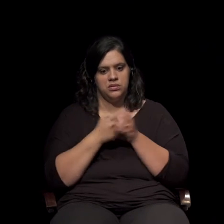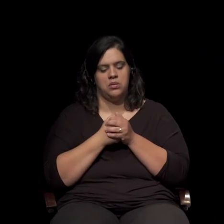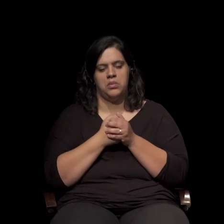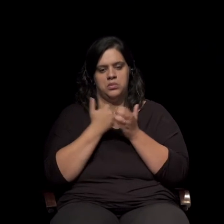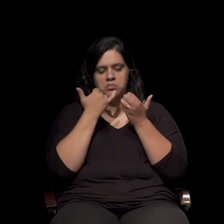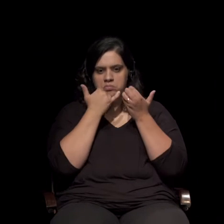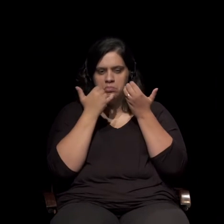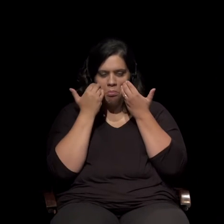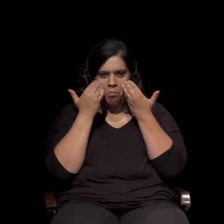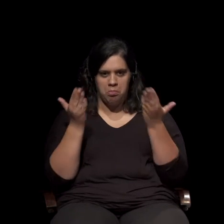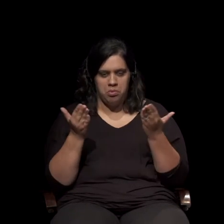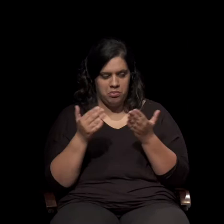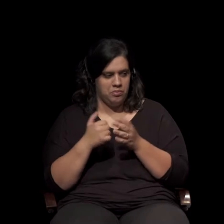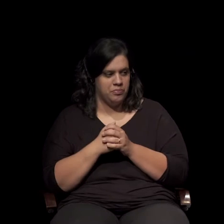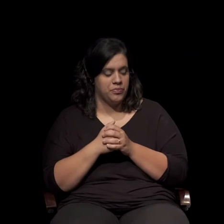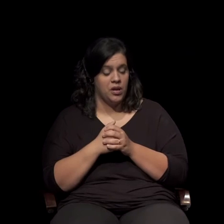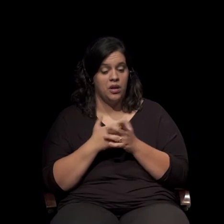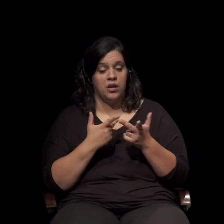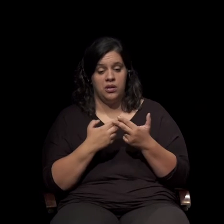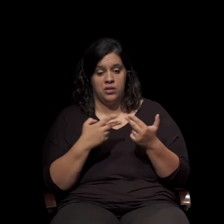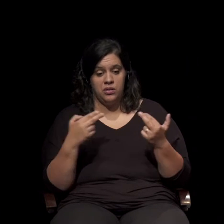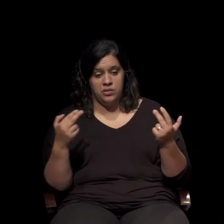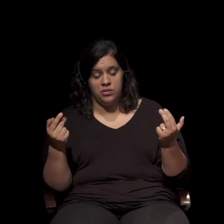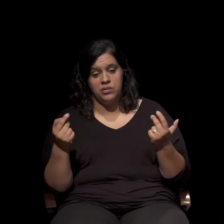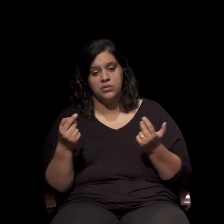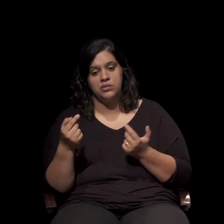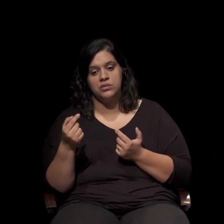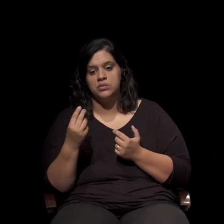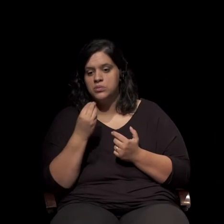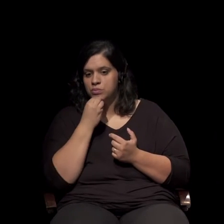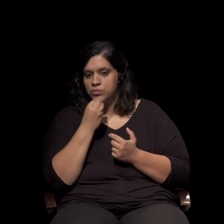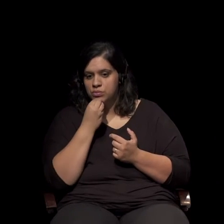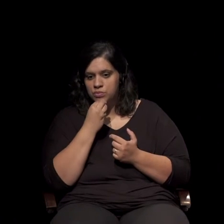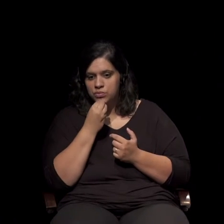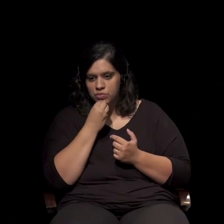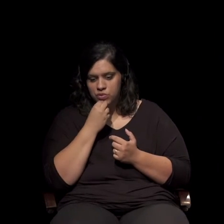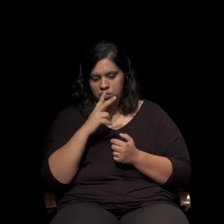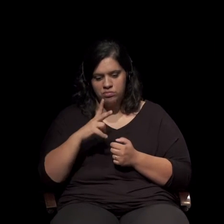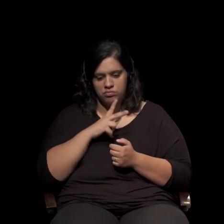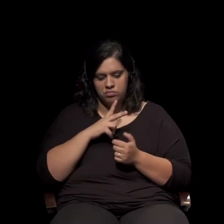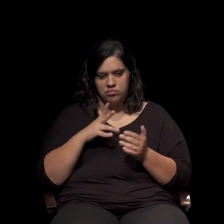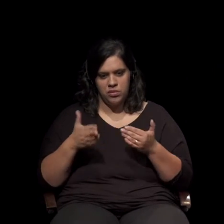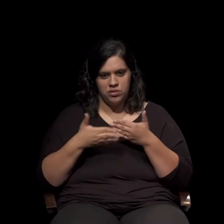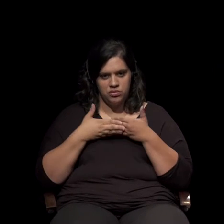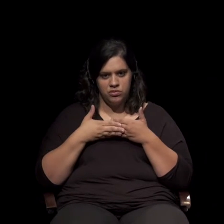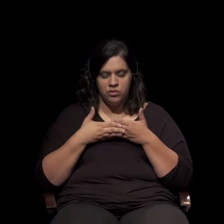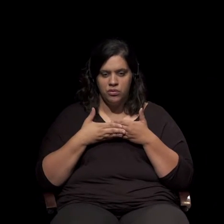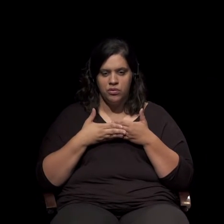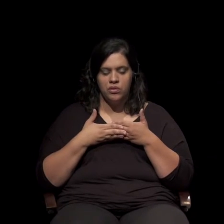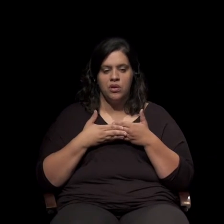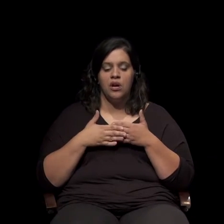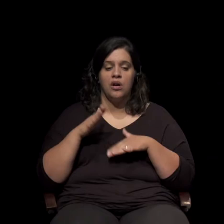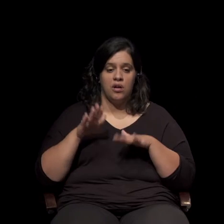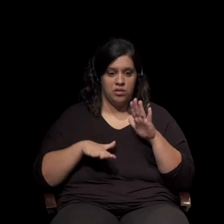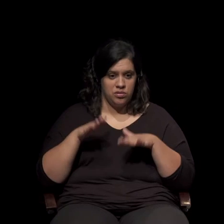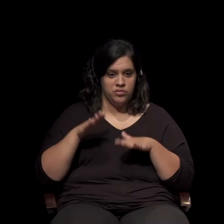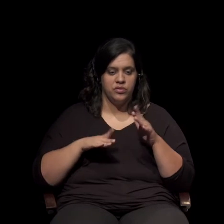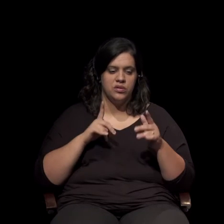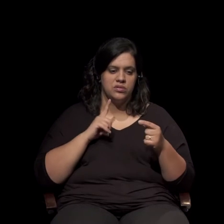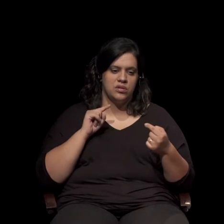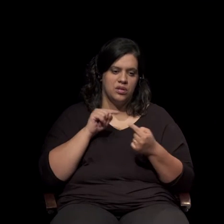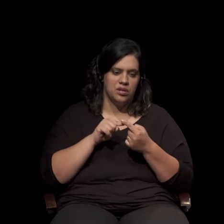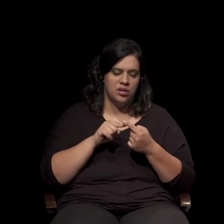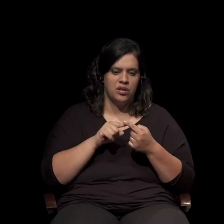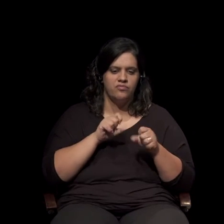What might have stayed in privacy and there sometimes festers into the violence of child abuse, but in any case contains all